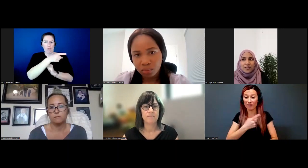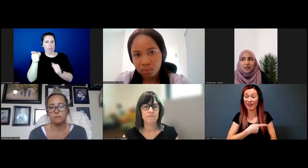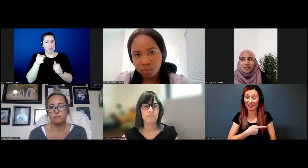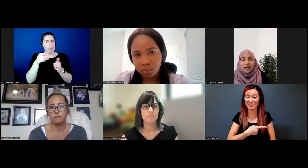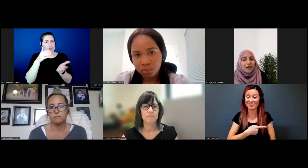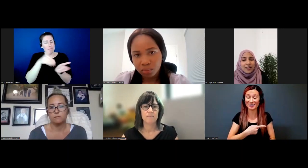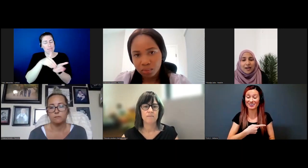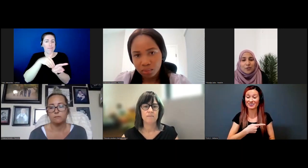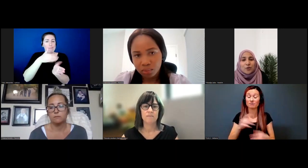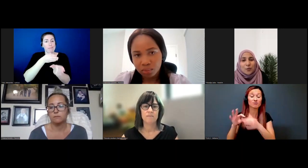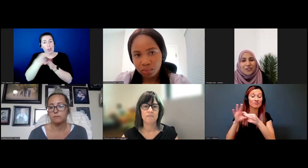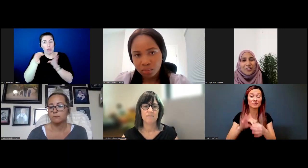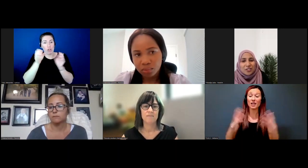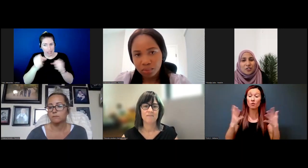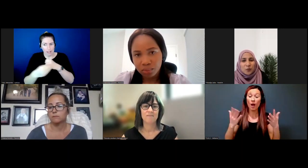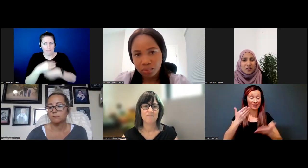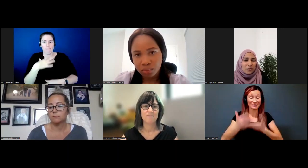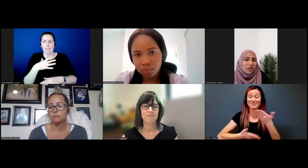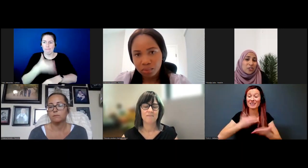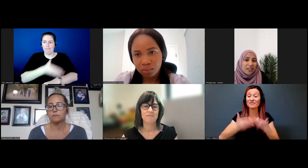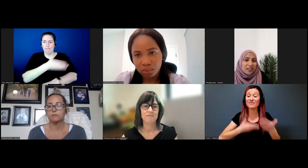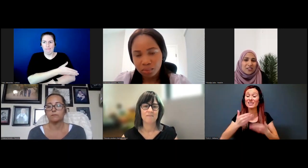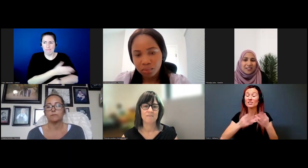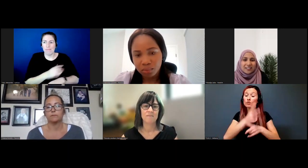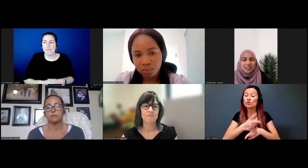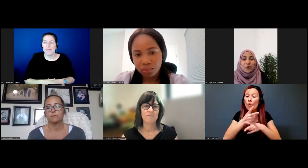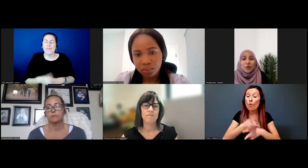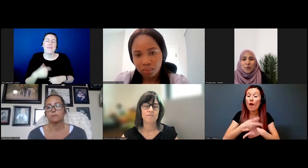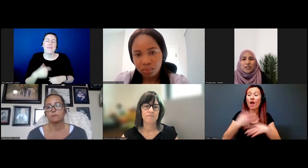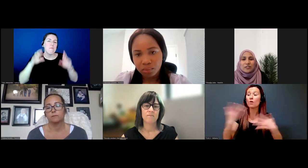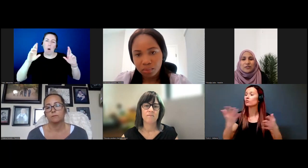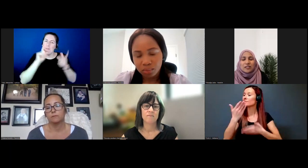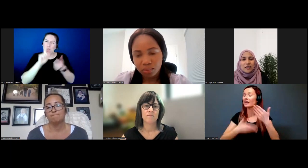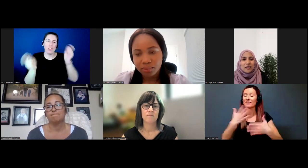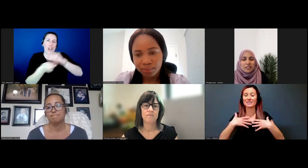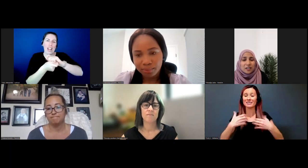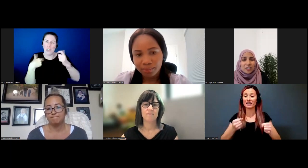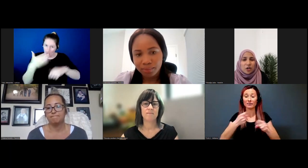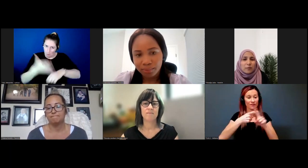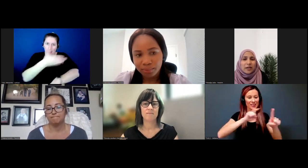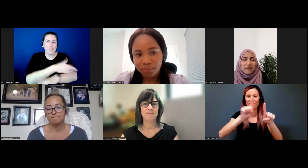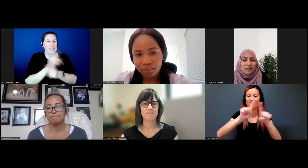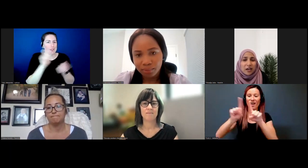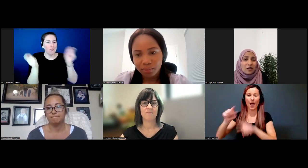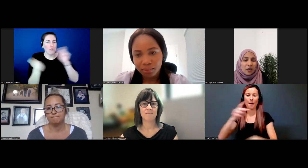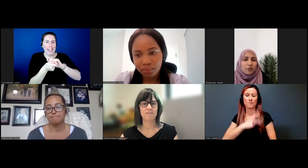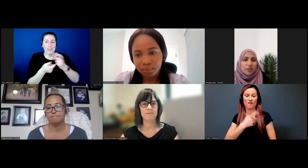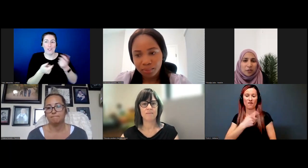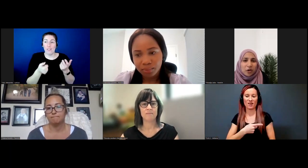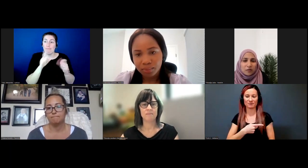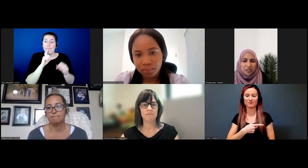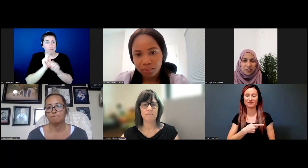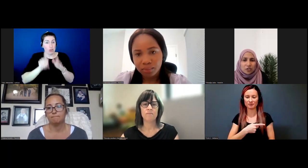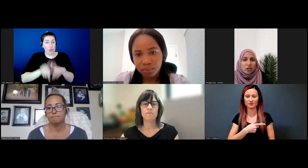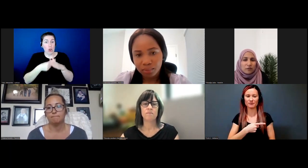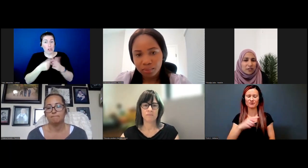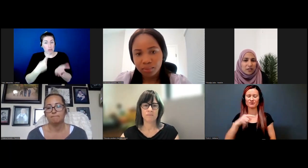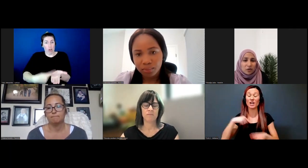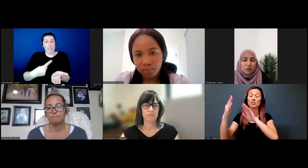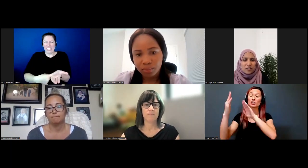I'm just hoping that, we can bring change. That's the whole point, right? And it starts off by having uncomfortable